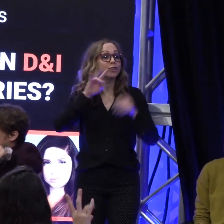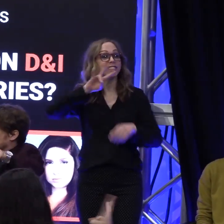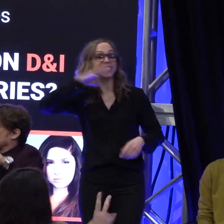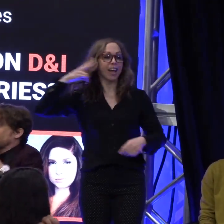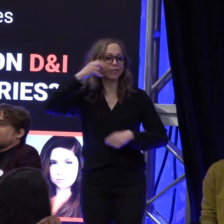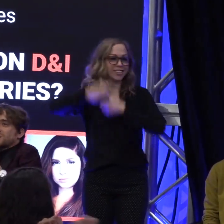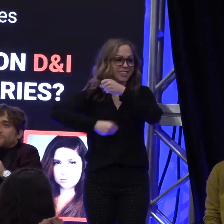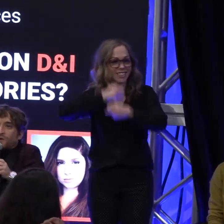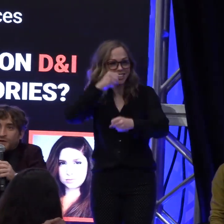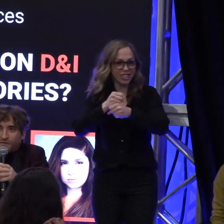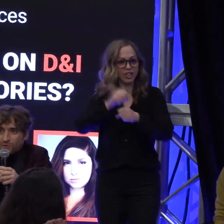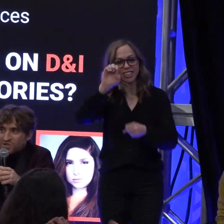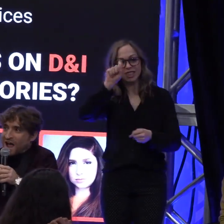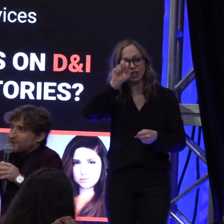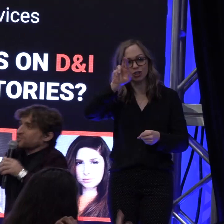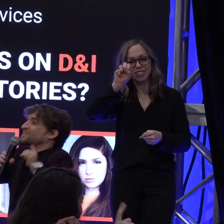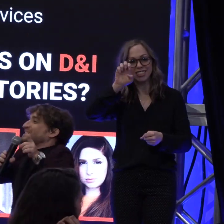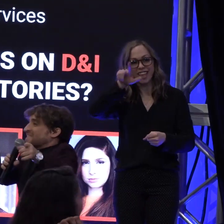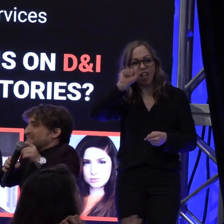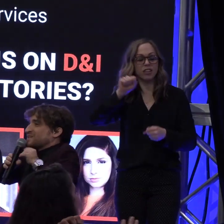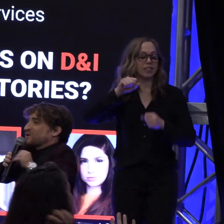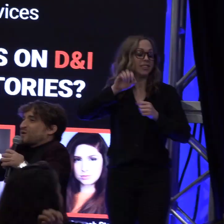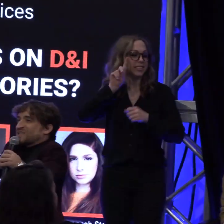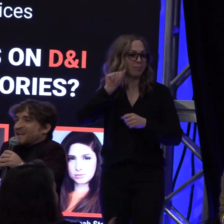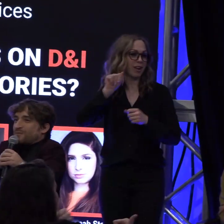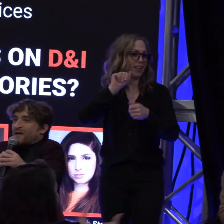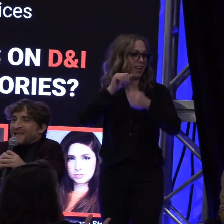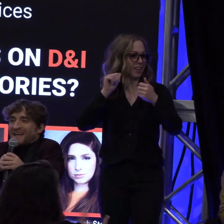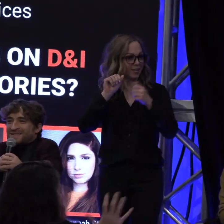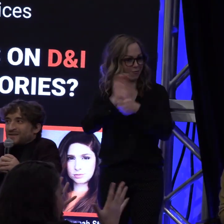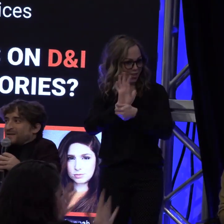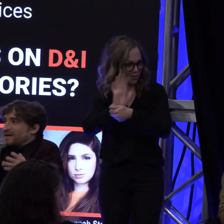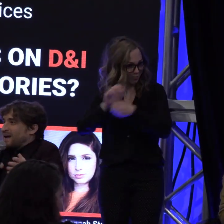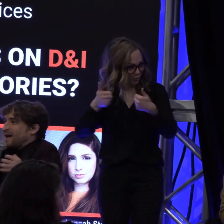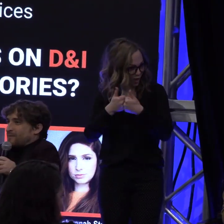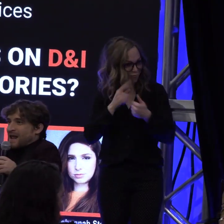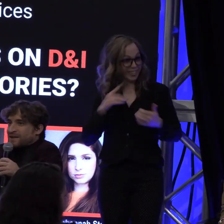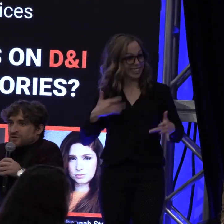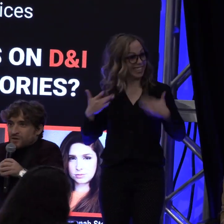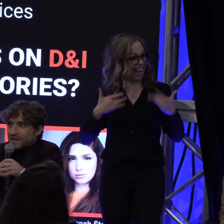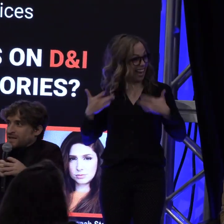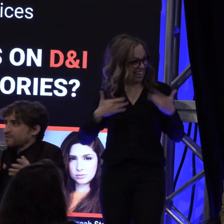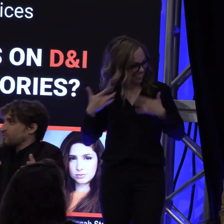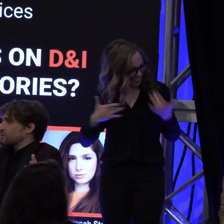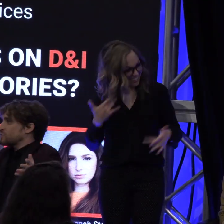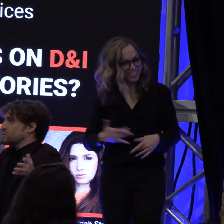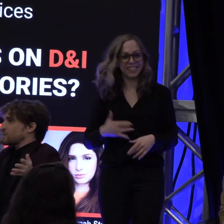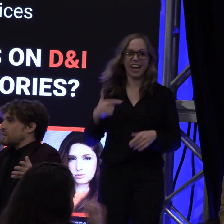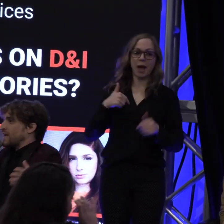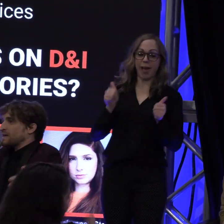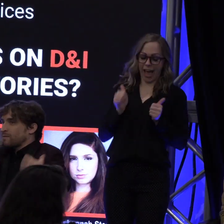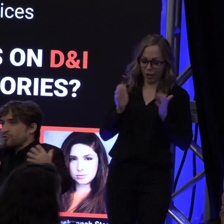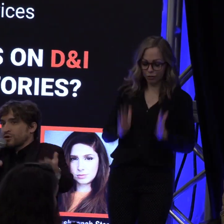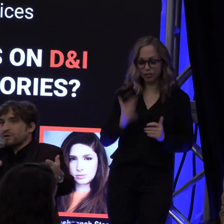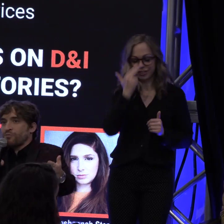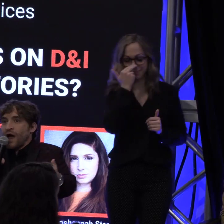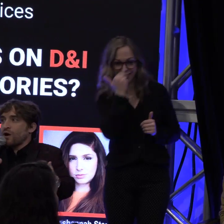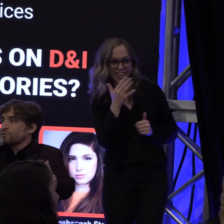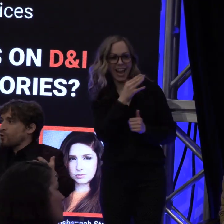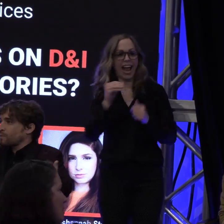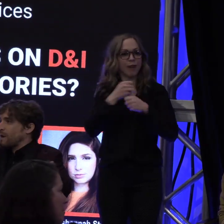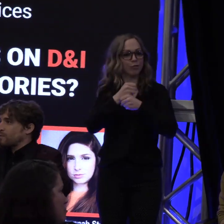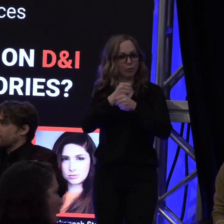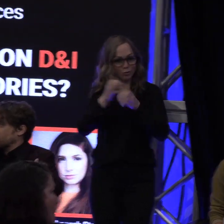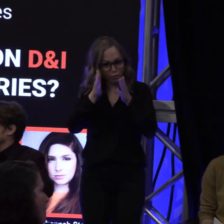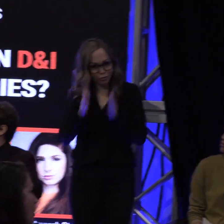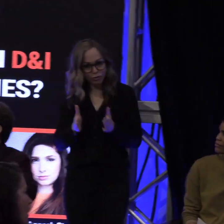annual Easter Seals Disability Film Challenge. So excited about that. I'm an actor, comedian, and producer, and I'm a really